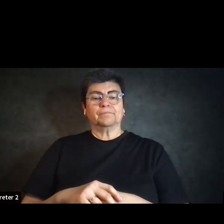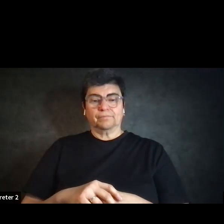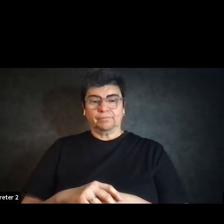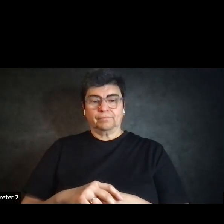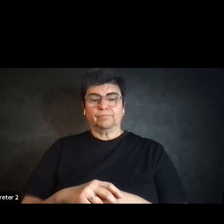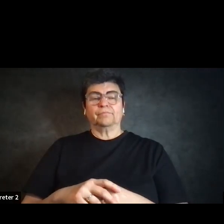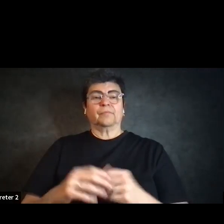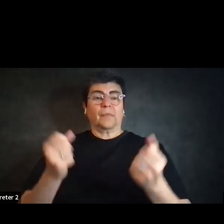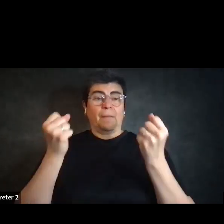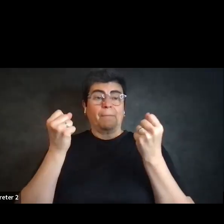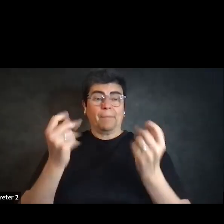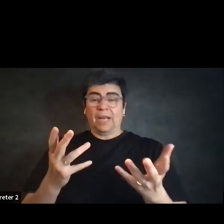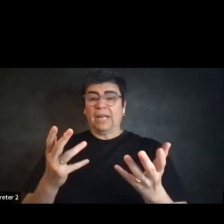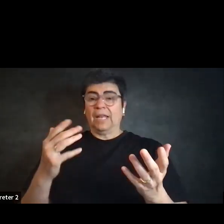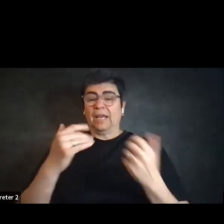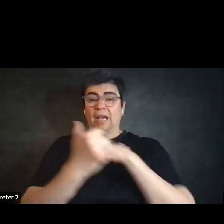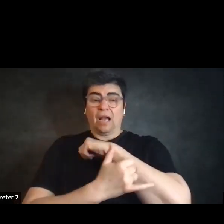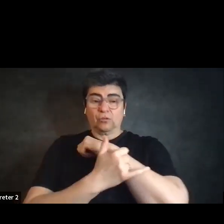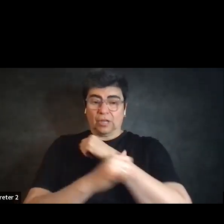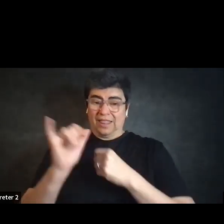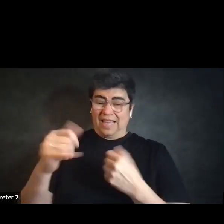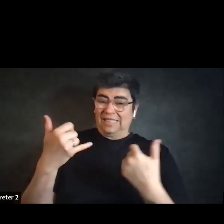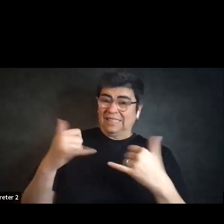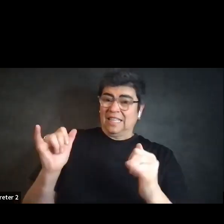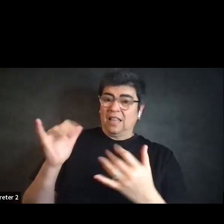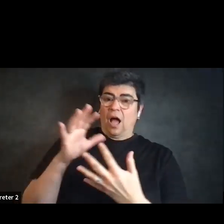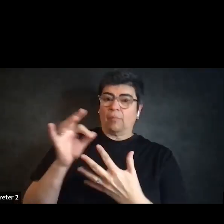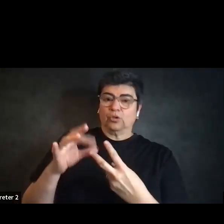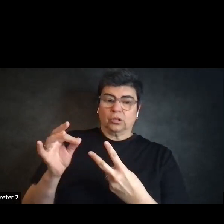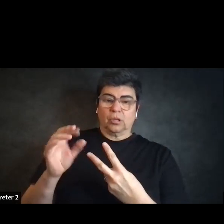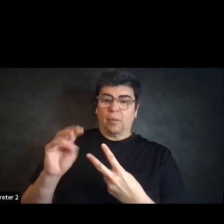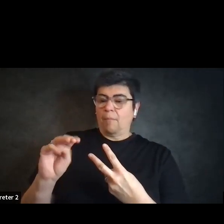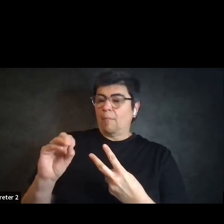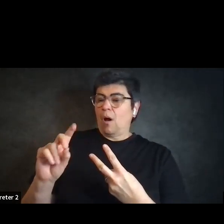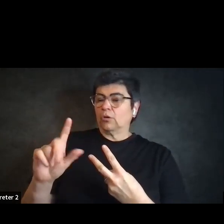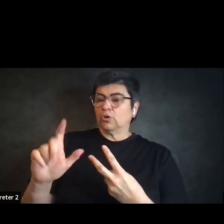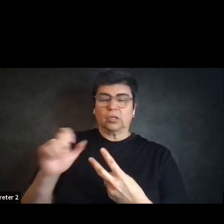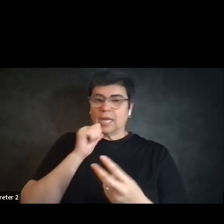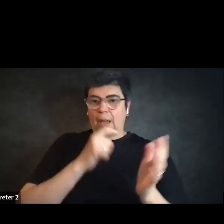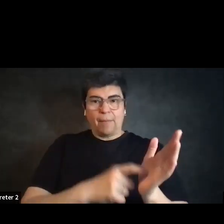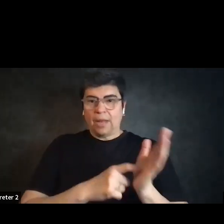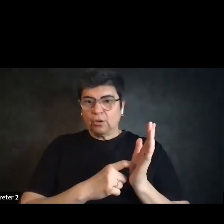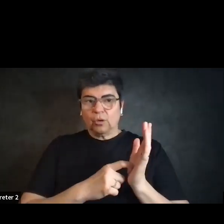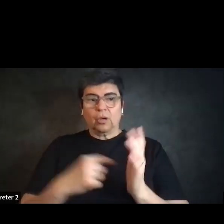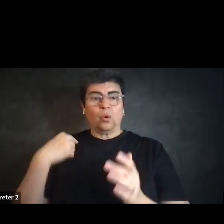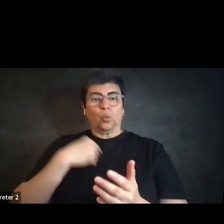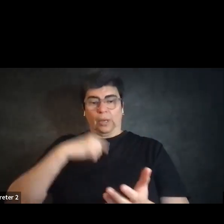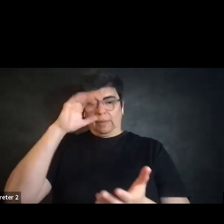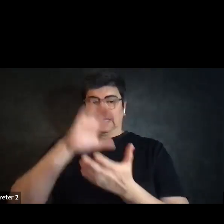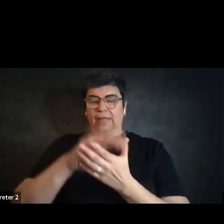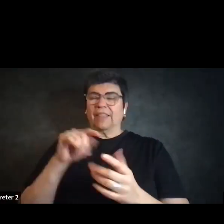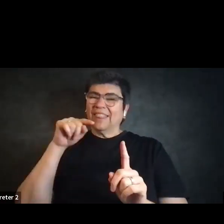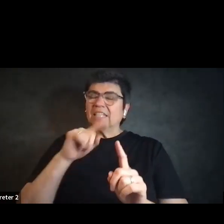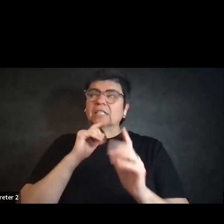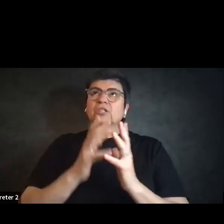still in many countries, this is still an optional module and not a mandatory module. We believe this is too important a subject